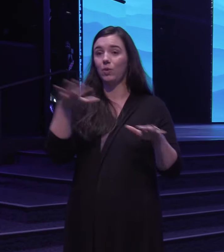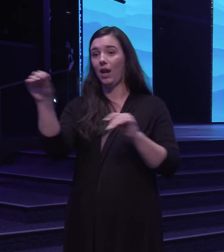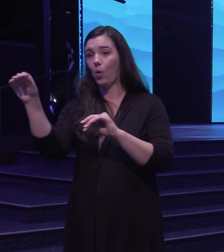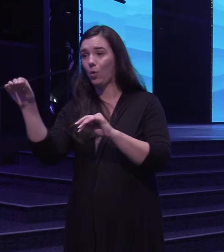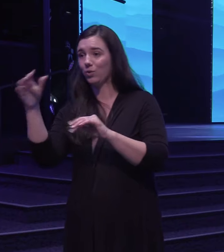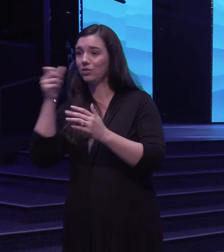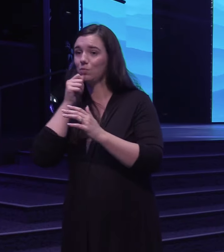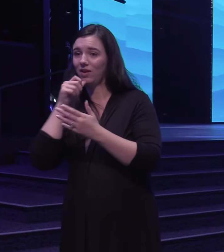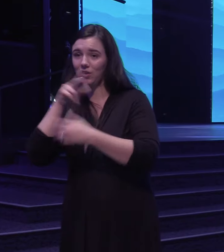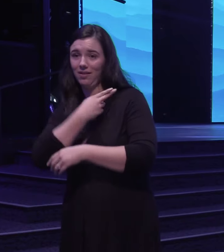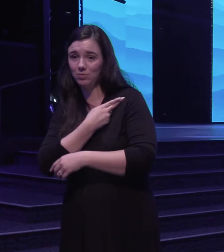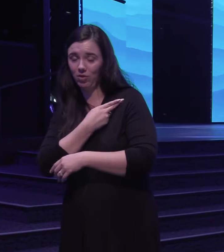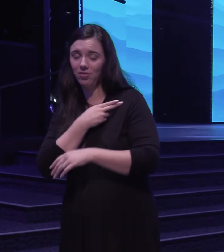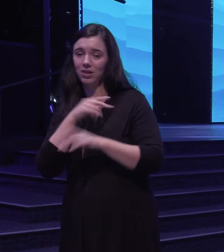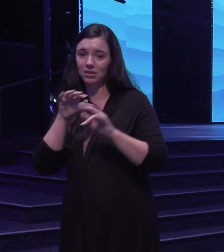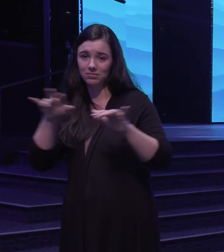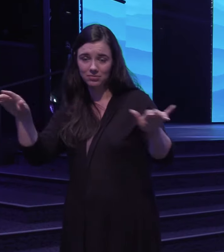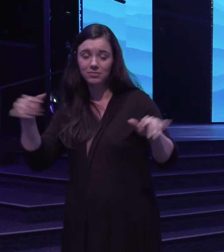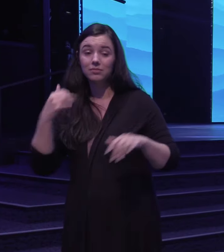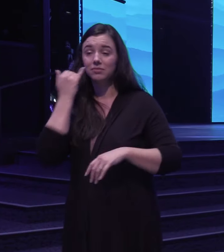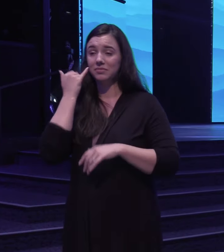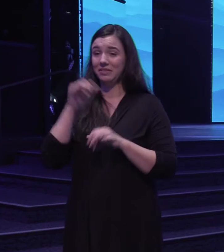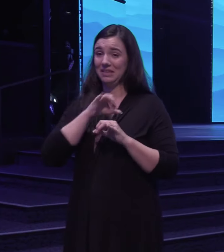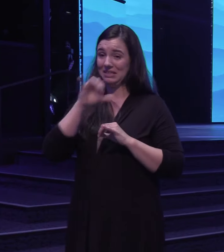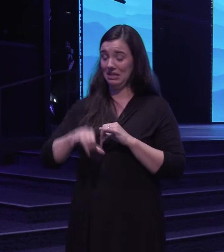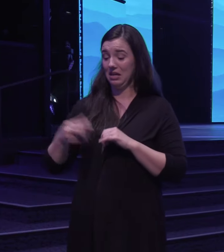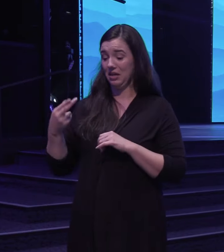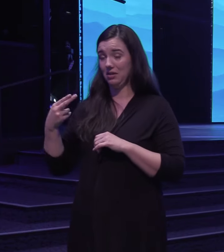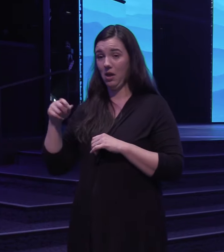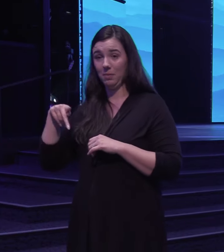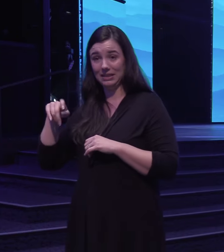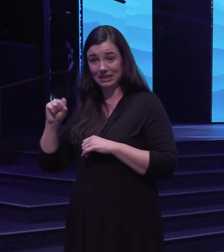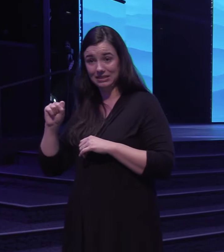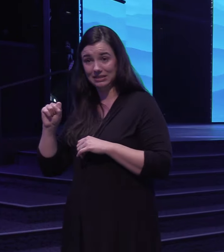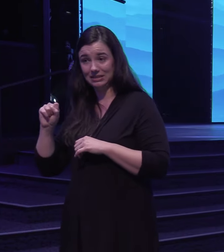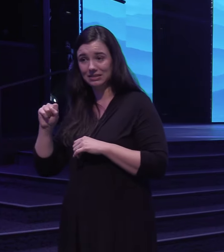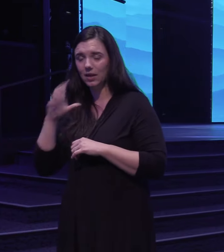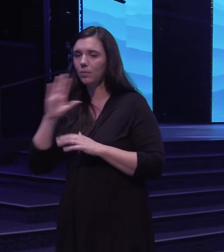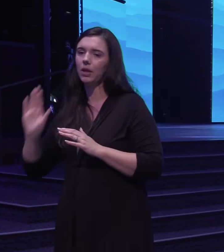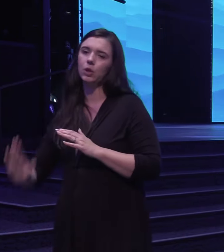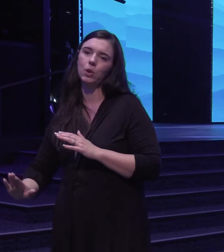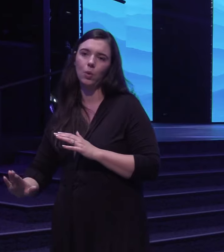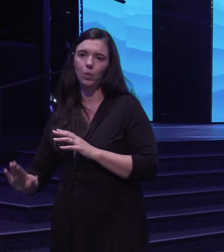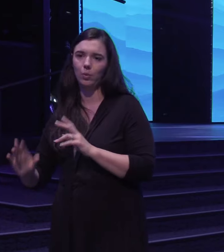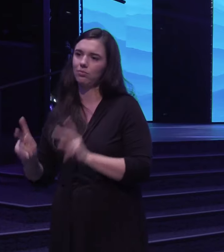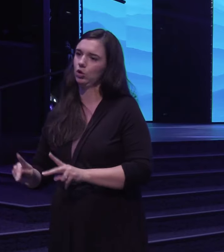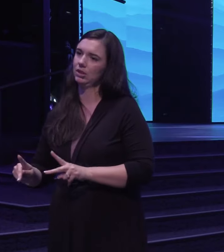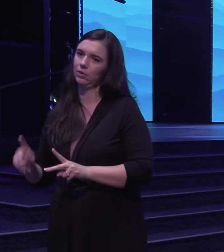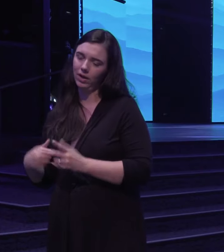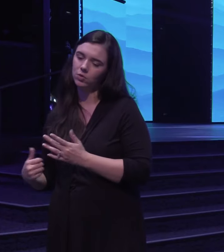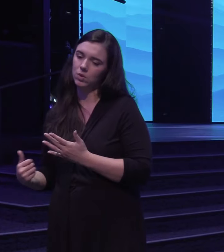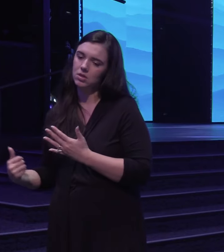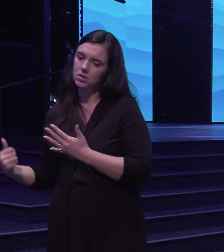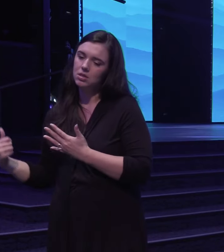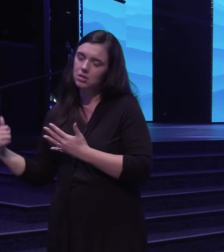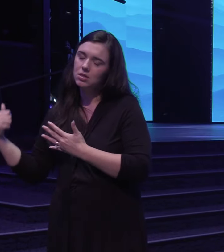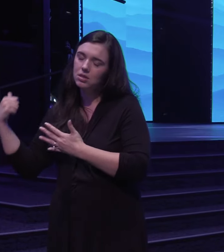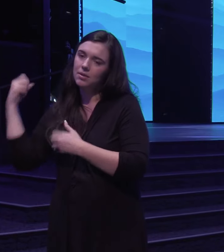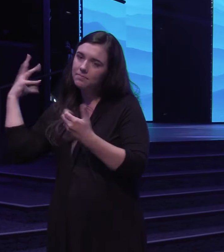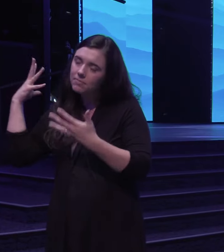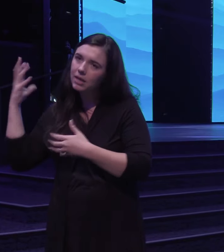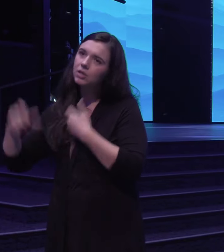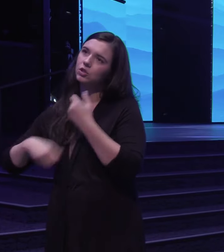private hospitals. And if I had stayed on at Hopkins, I would have been a low man on the totem pole and would have